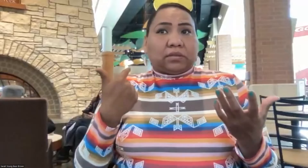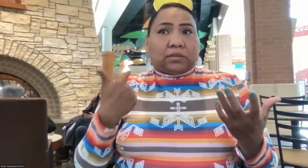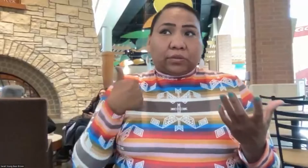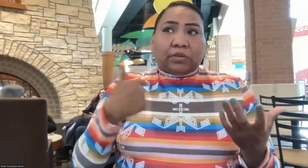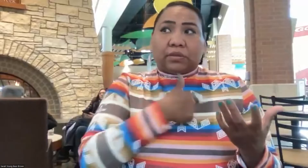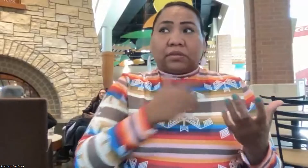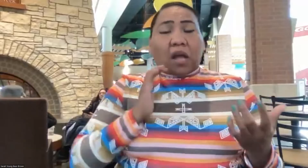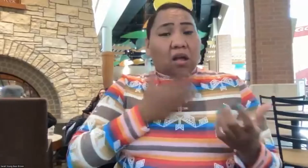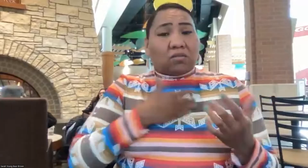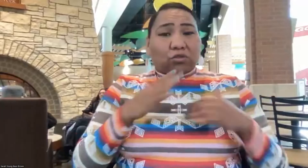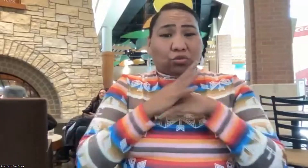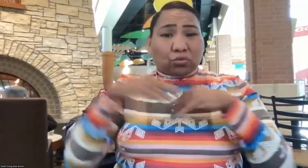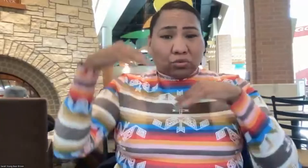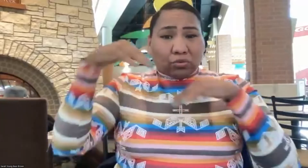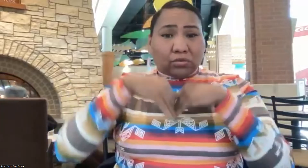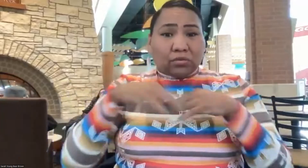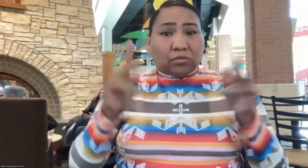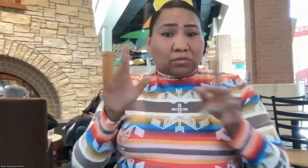me at this point is that